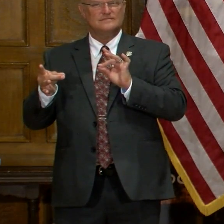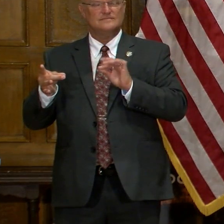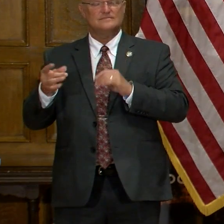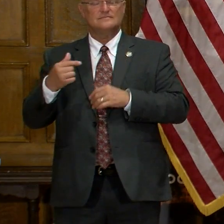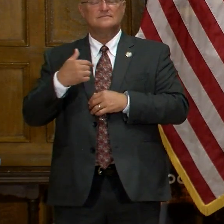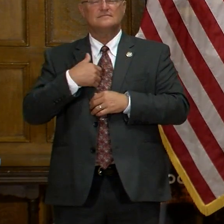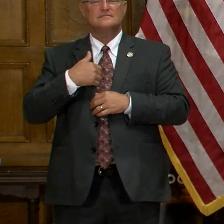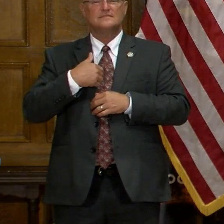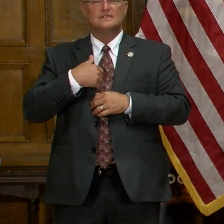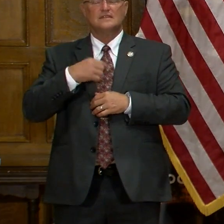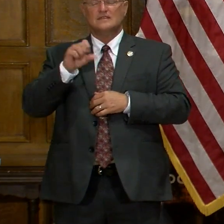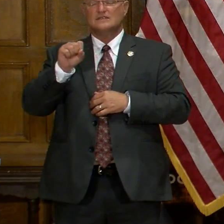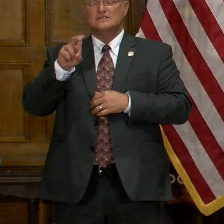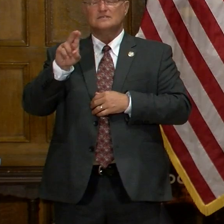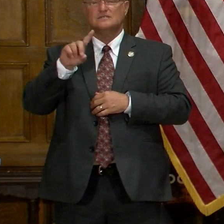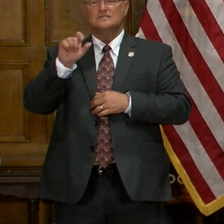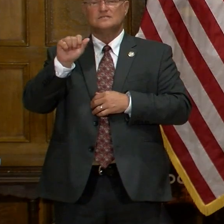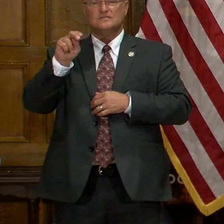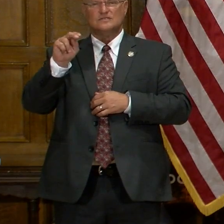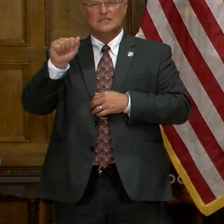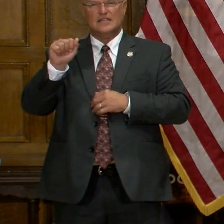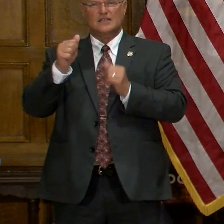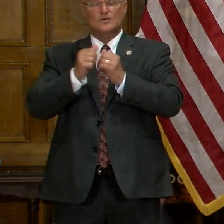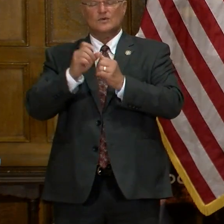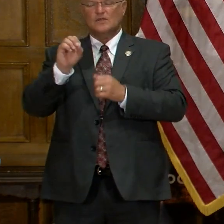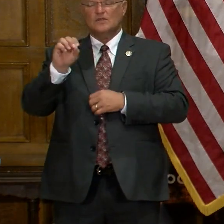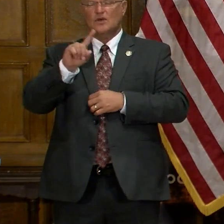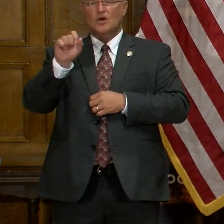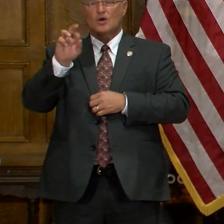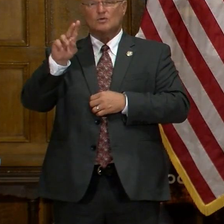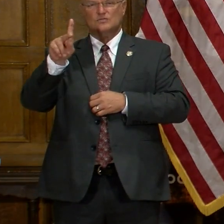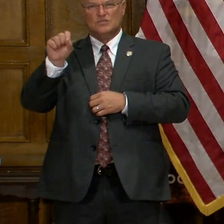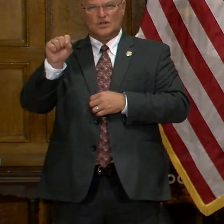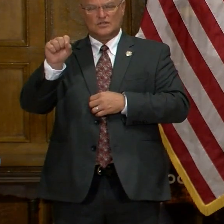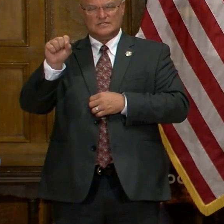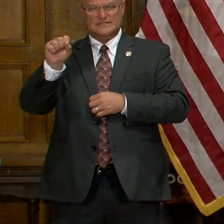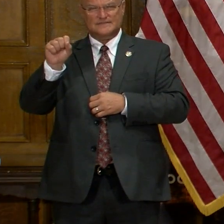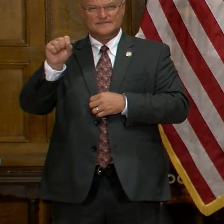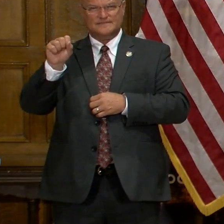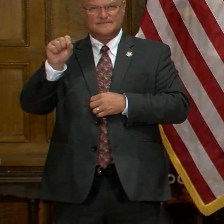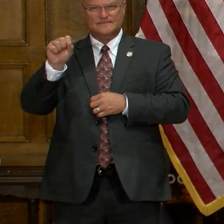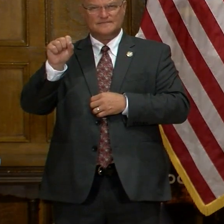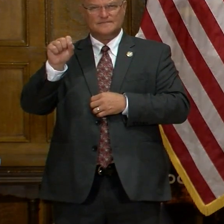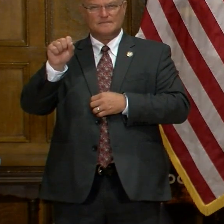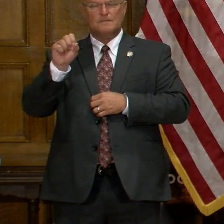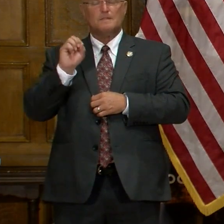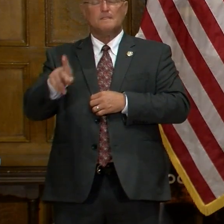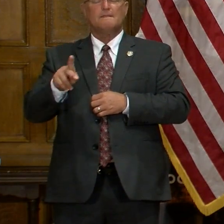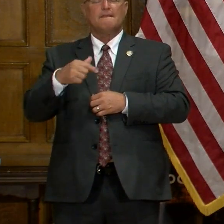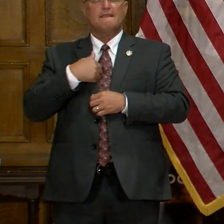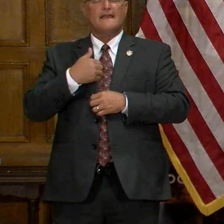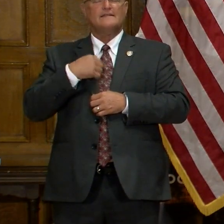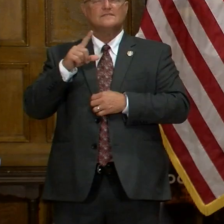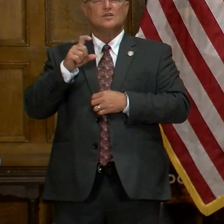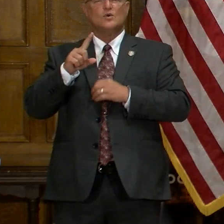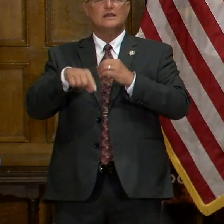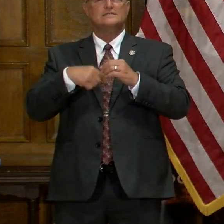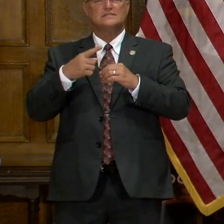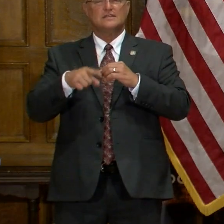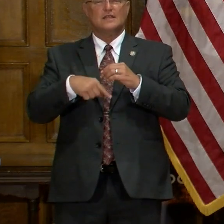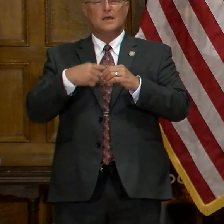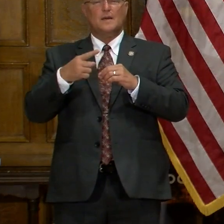Hi, Governor. This is Susanna with Ozarks at Large. Can you hear me okay? I can, just fine. I have a question